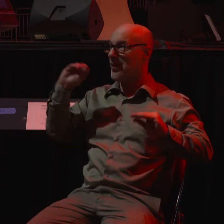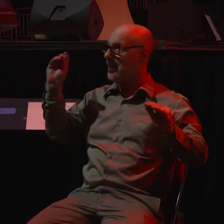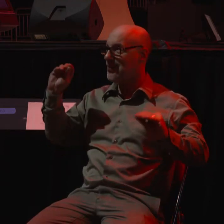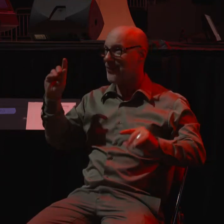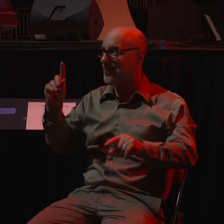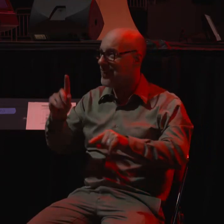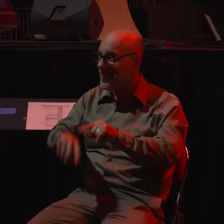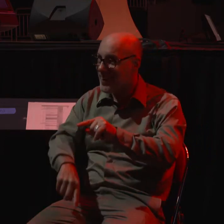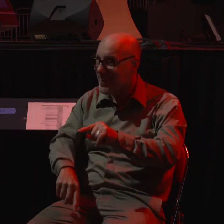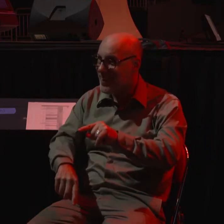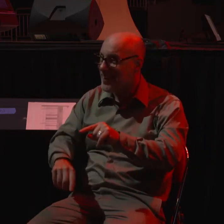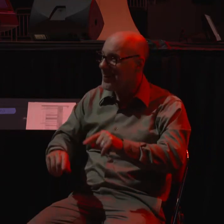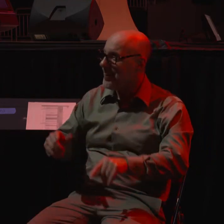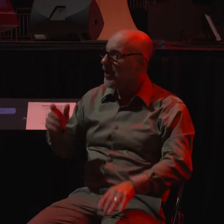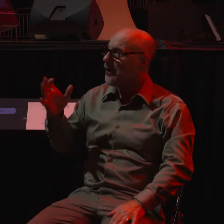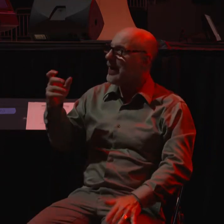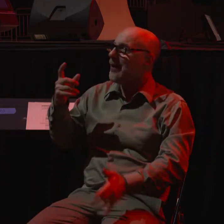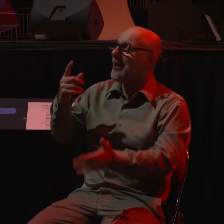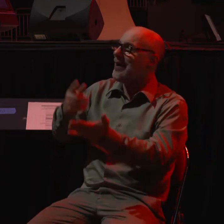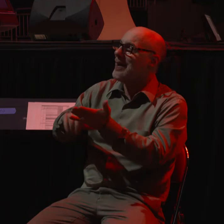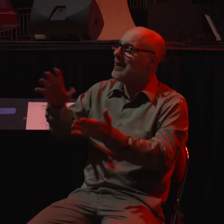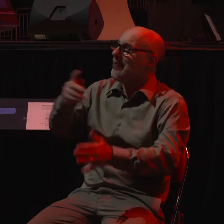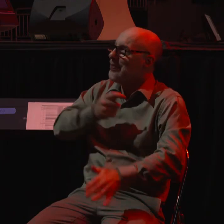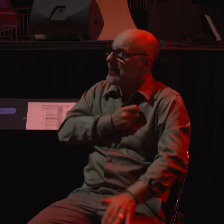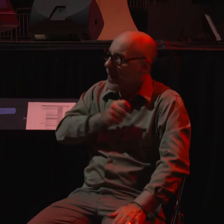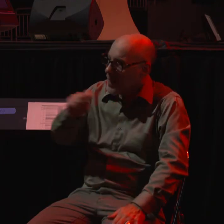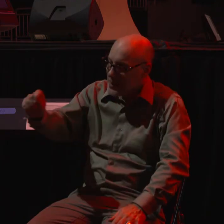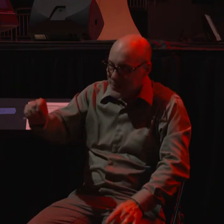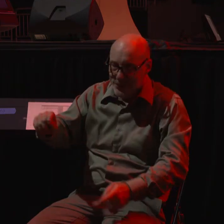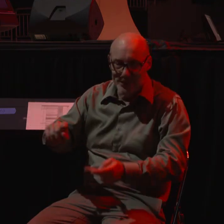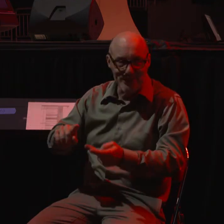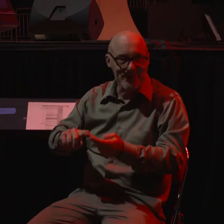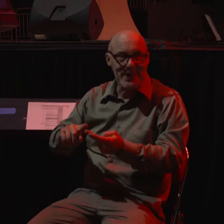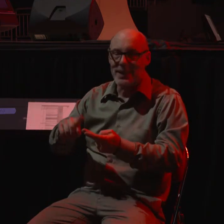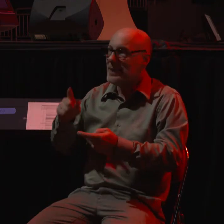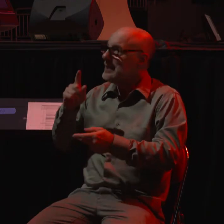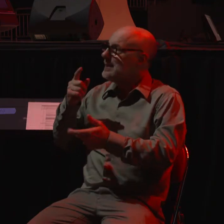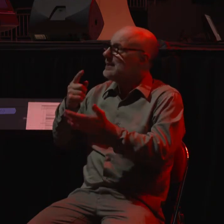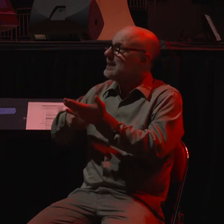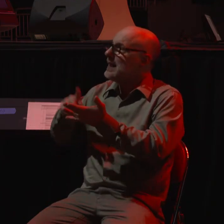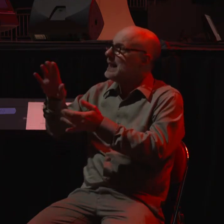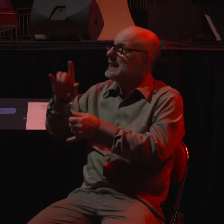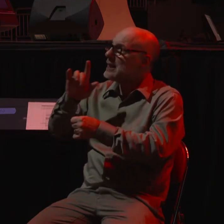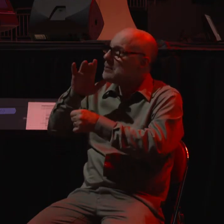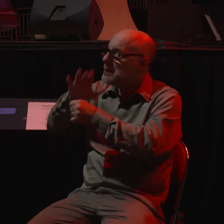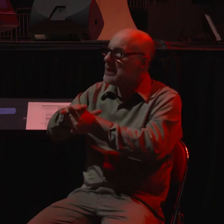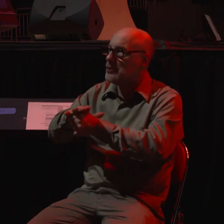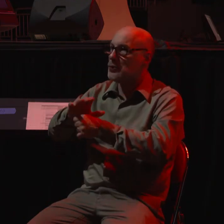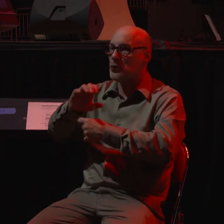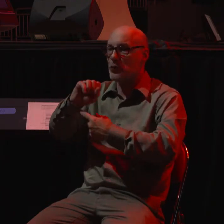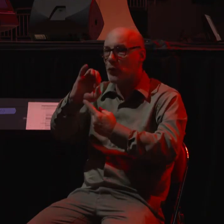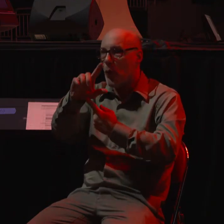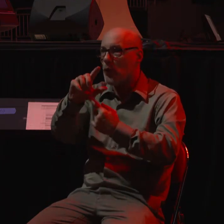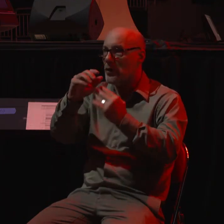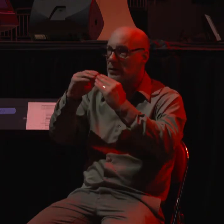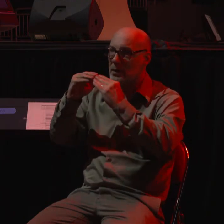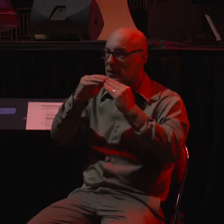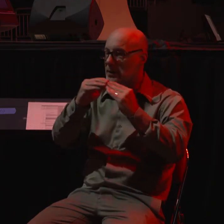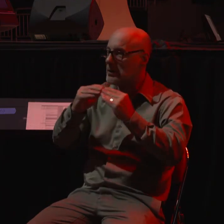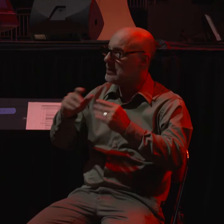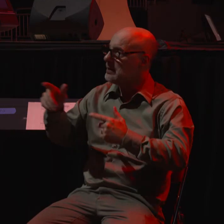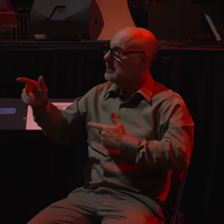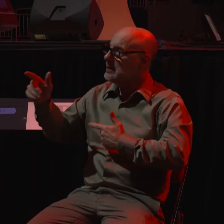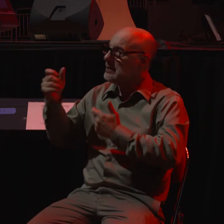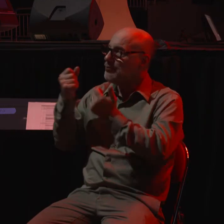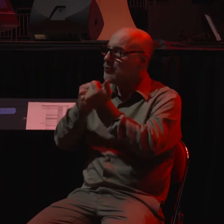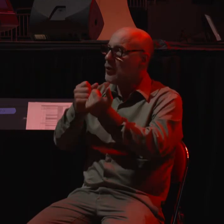his theology. It wasn't talking about his commitment to social justice or his being an advocate for the social gospel. It wasn't